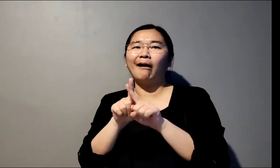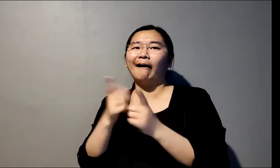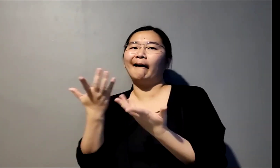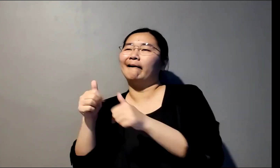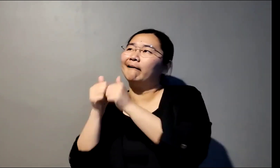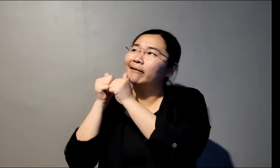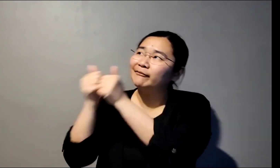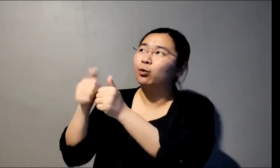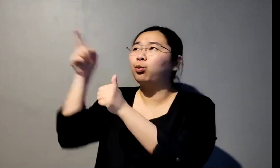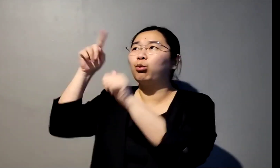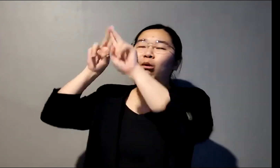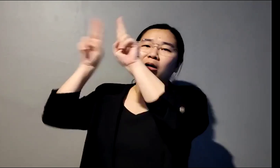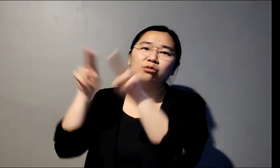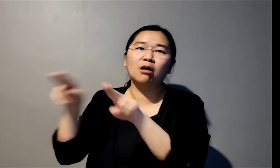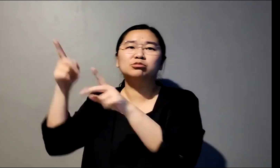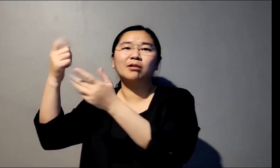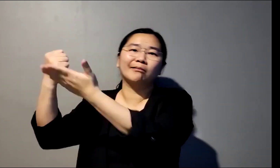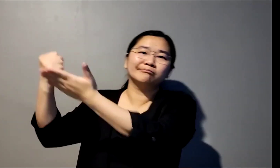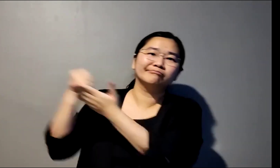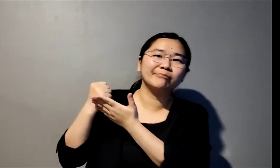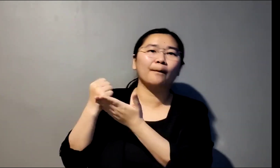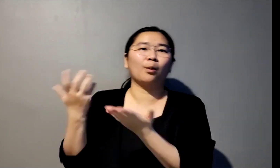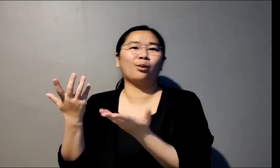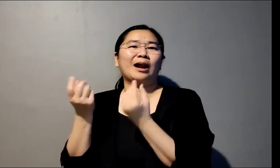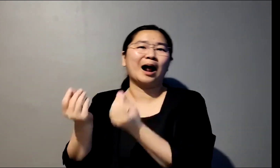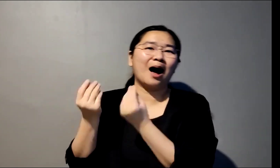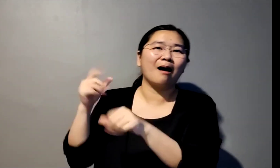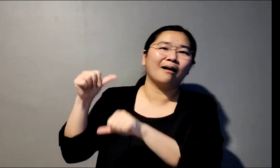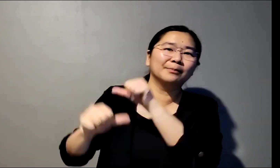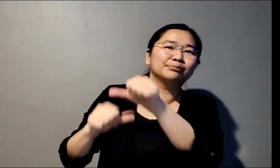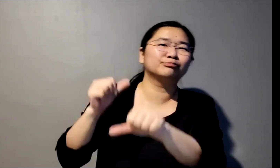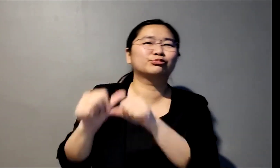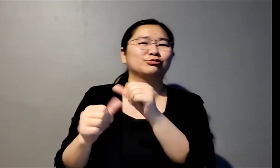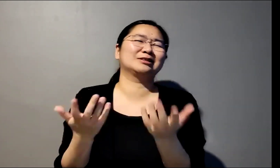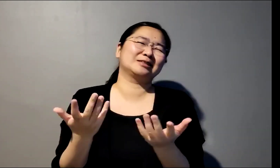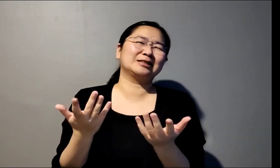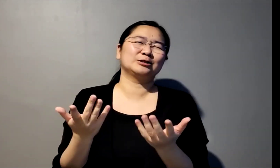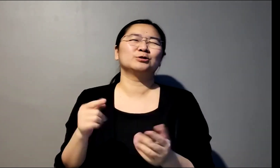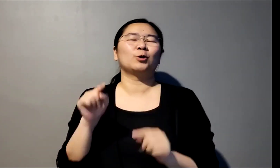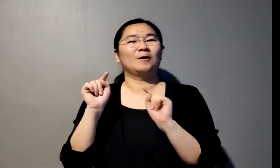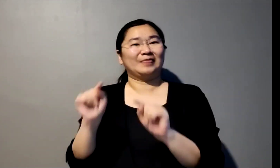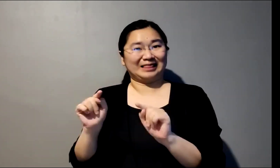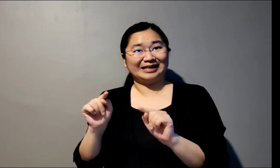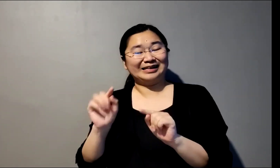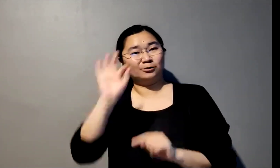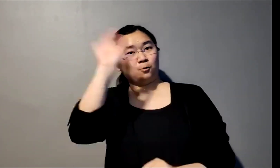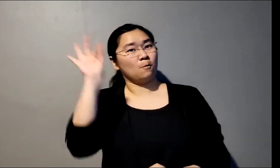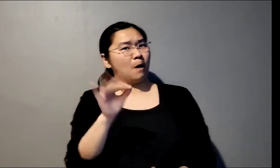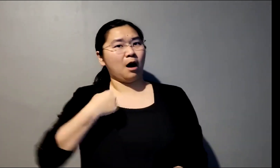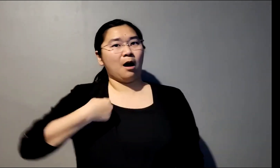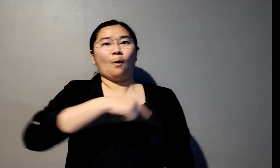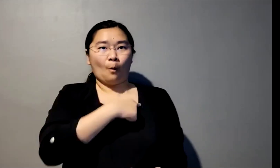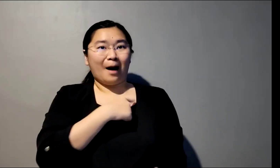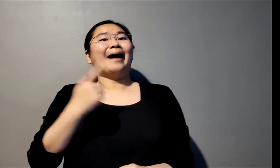institutionalization, including financial aid for the families, home adaptation, personal